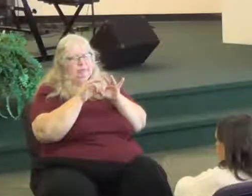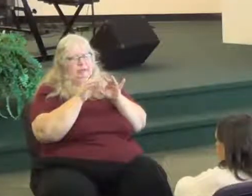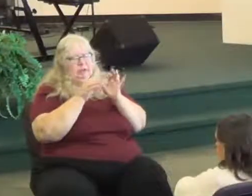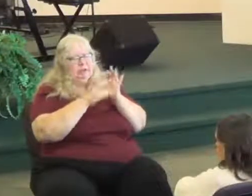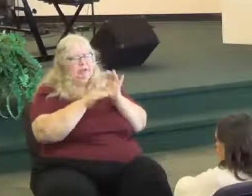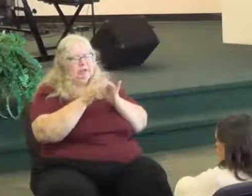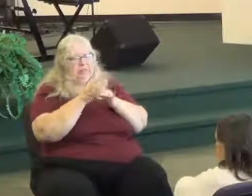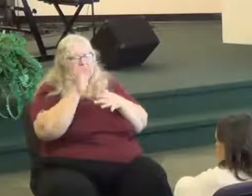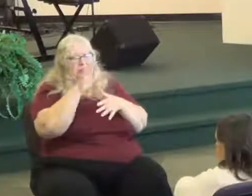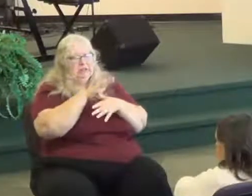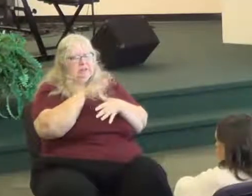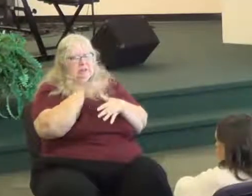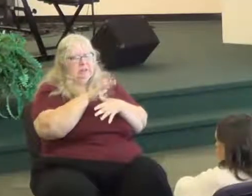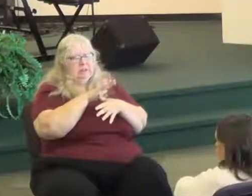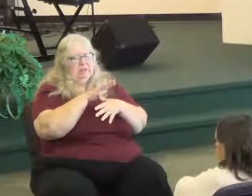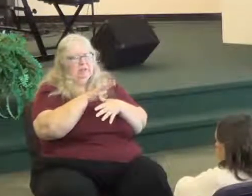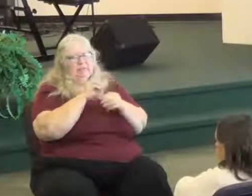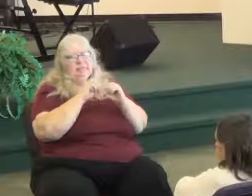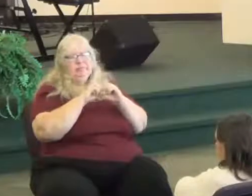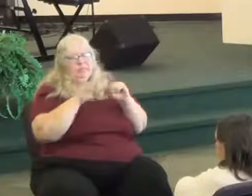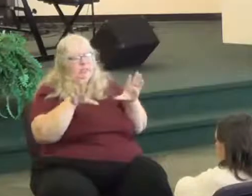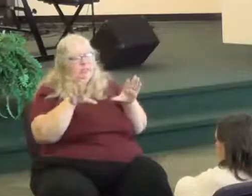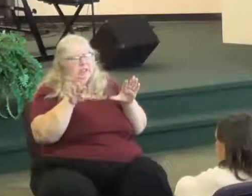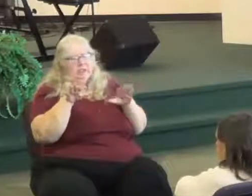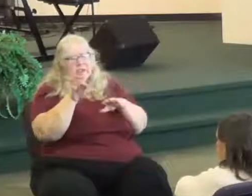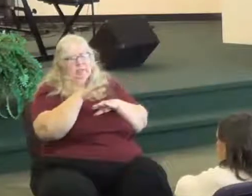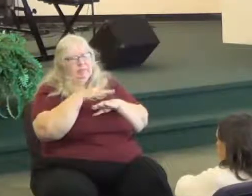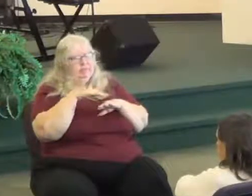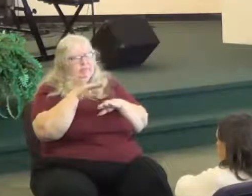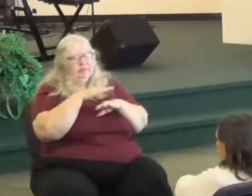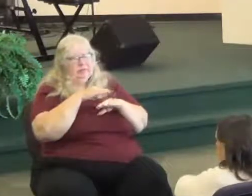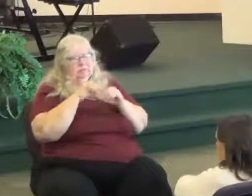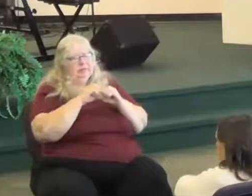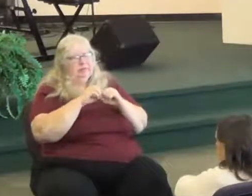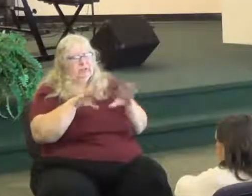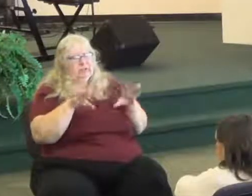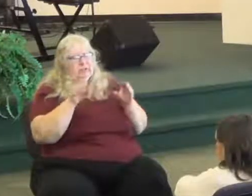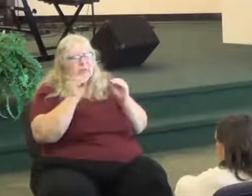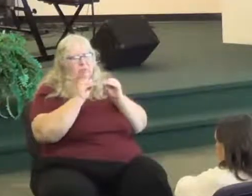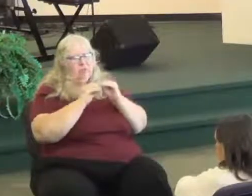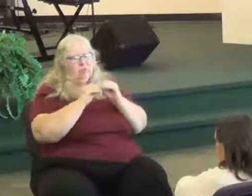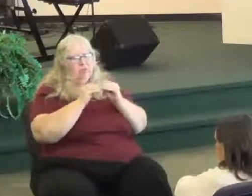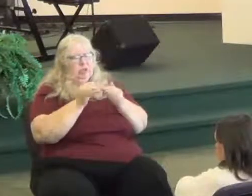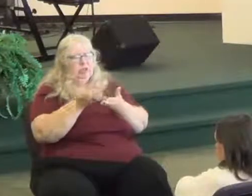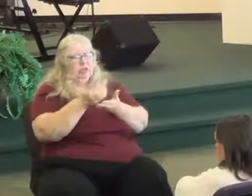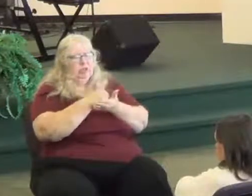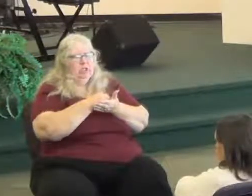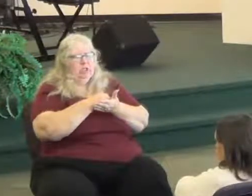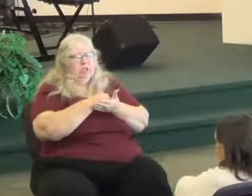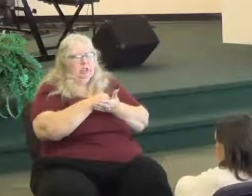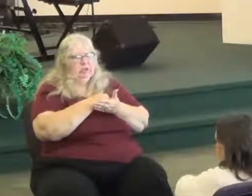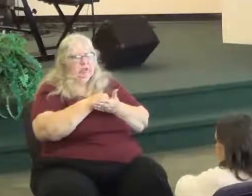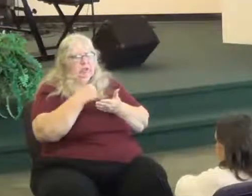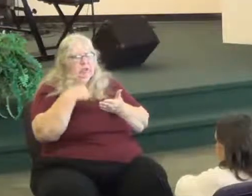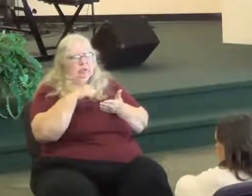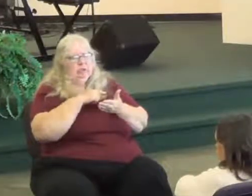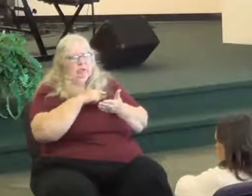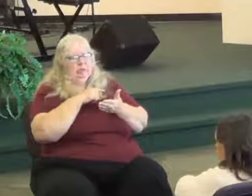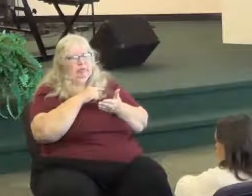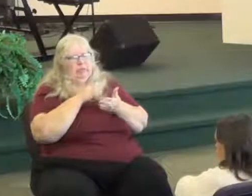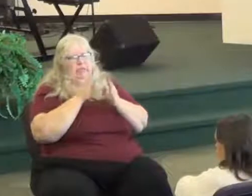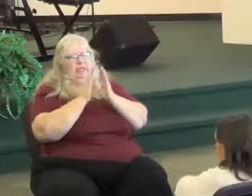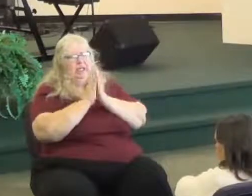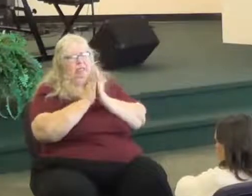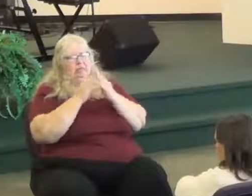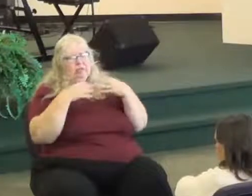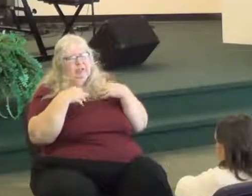Jesus is top. Nothing above him, nothing else to gain. We pursue healing, we ask for healing. Maybe we get it, maybe we